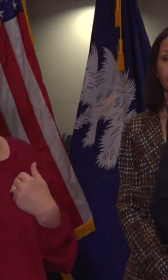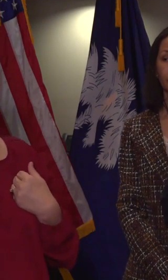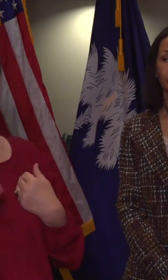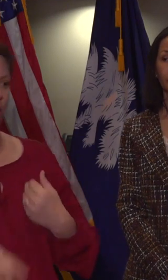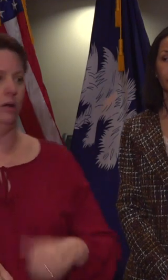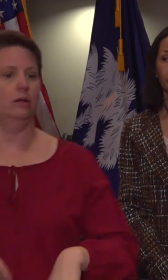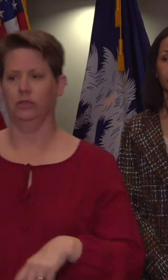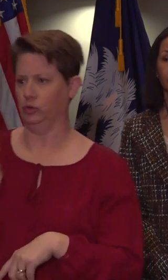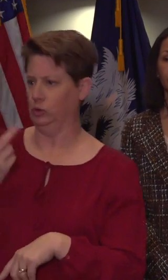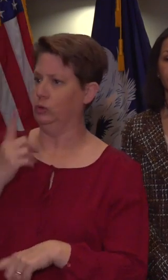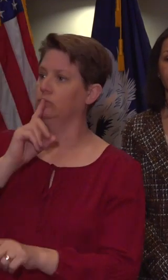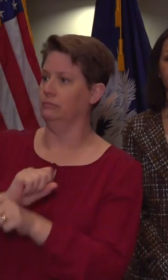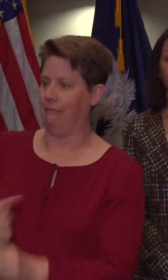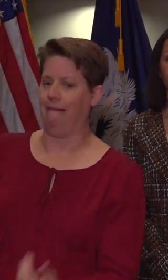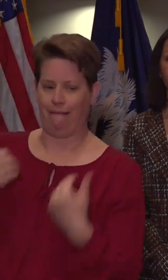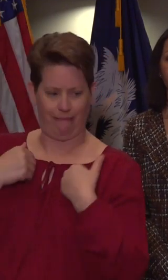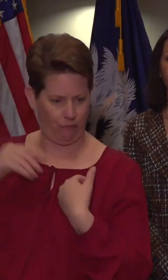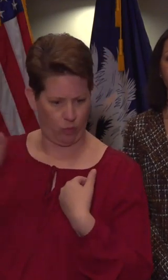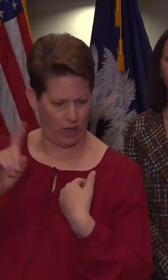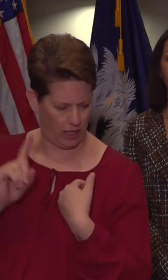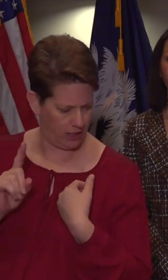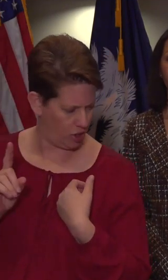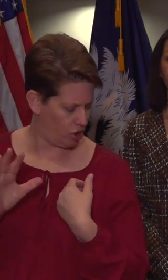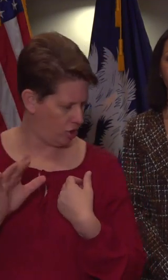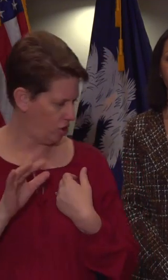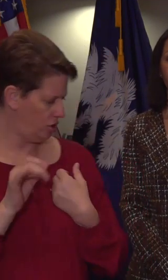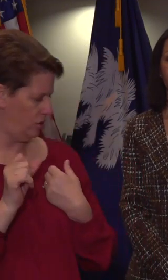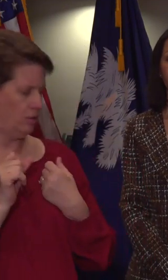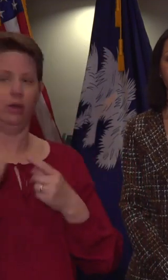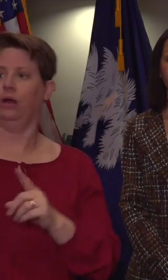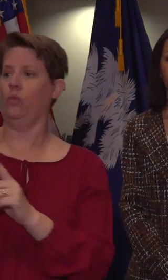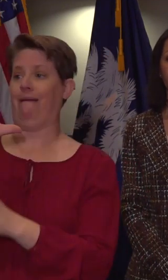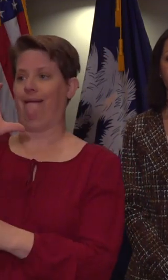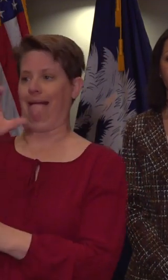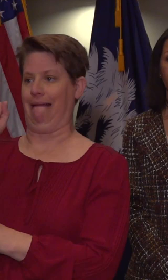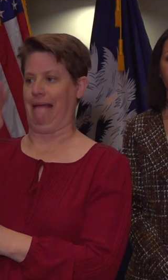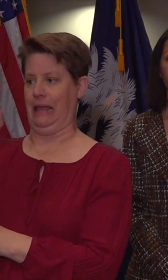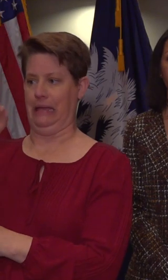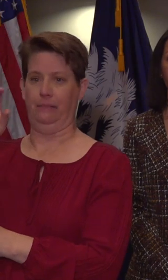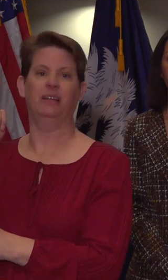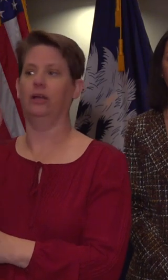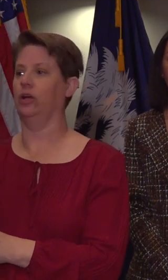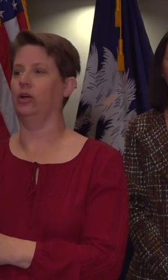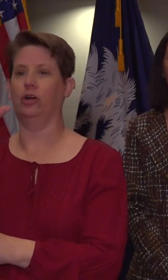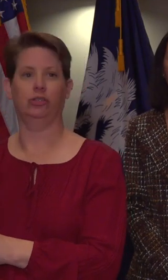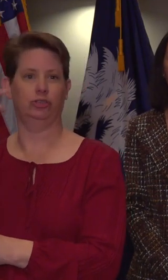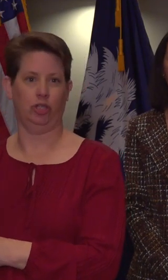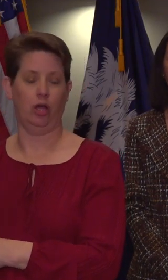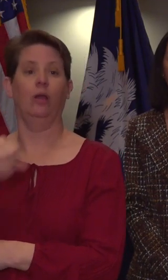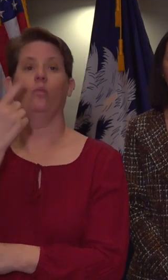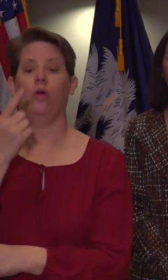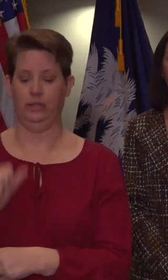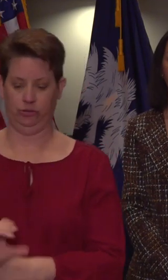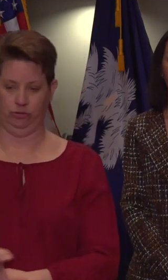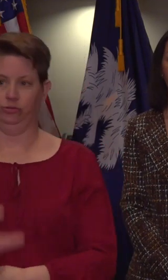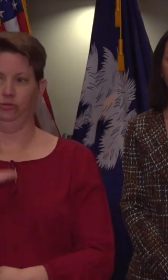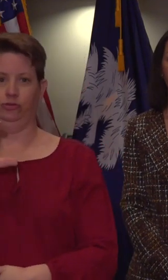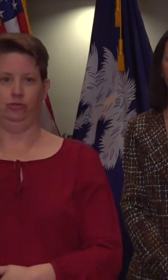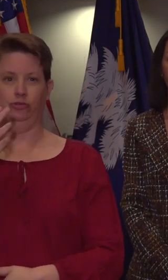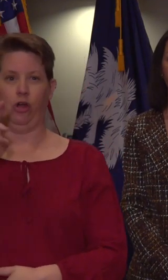tested positive was in Camden, Kershaw County, and 1 Charleston County. Okay.